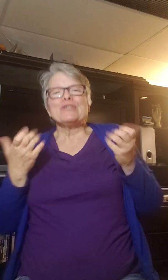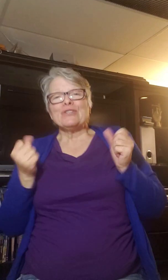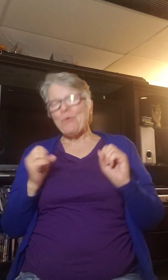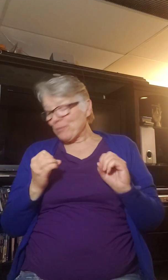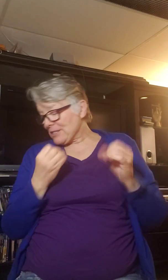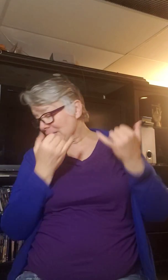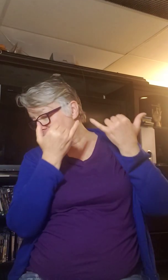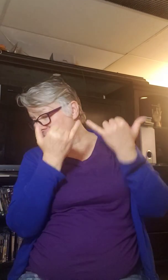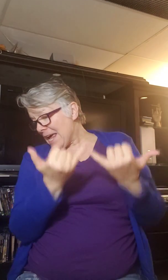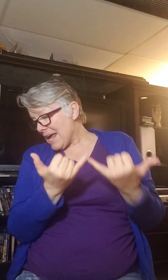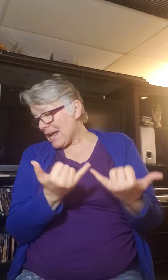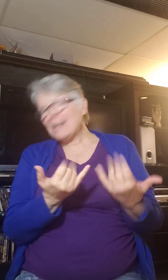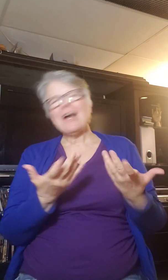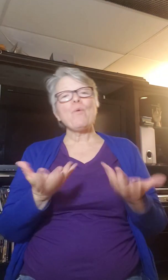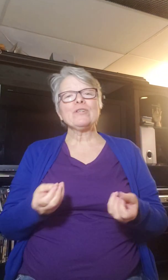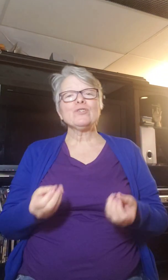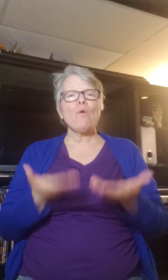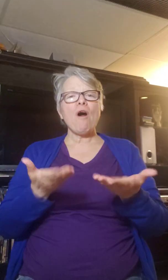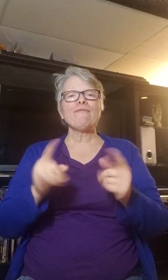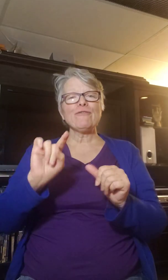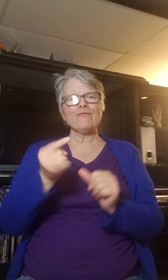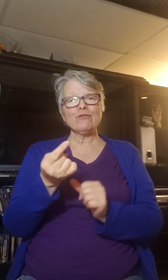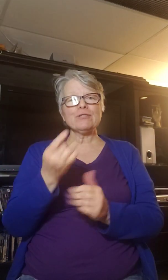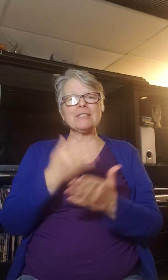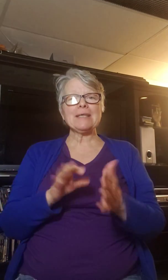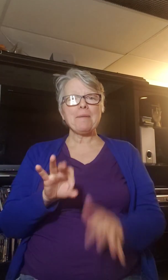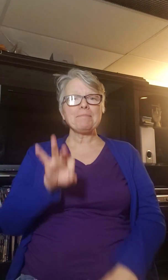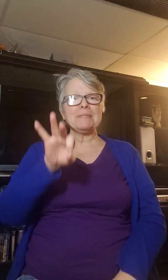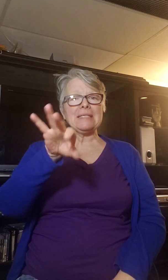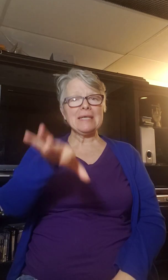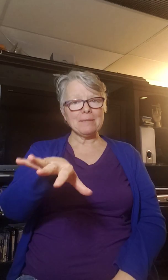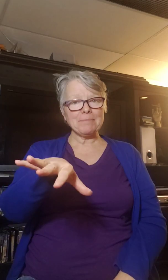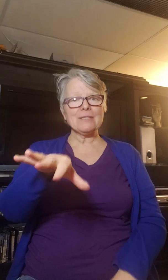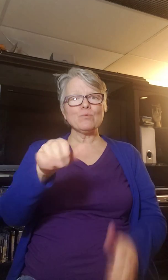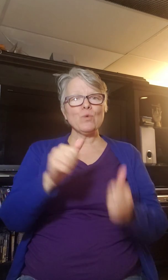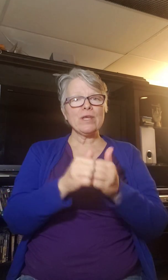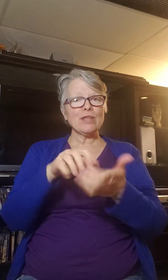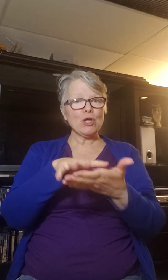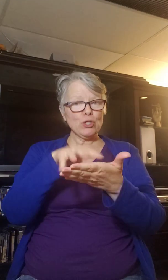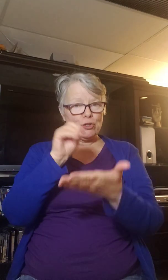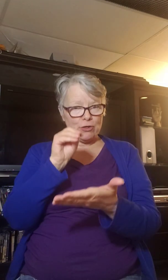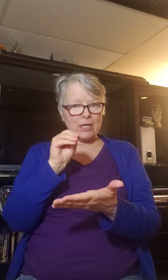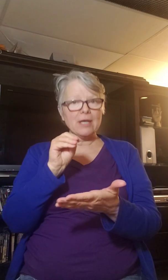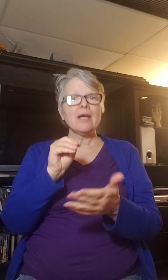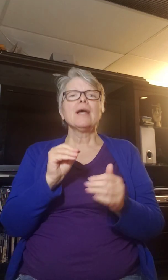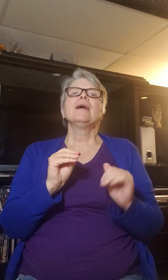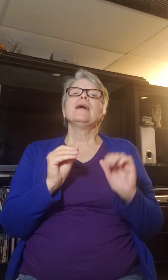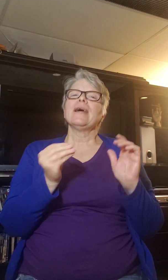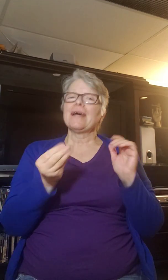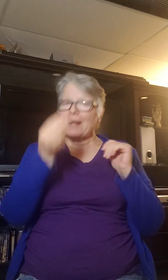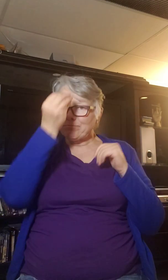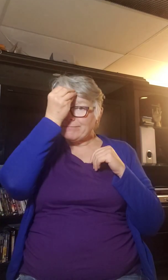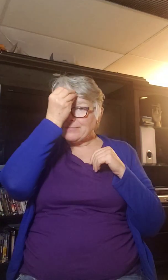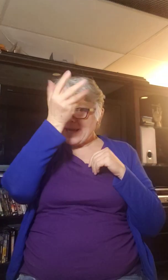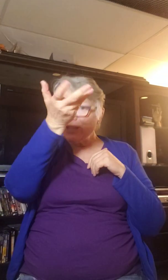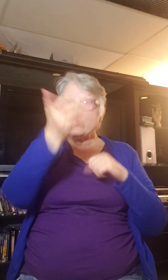So today I want to offer first some tips with learning. And I'm letting you know